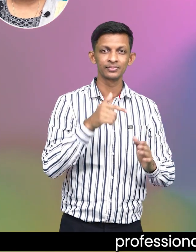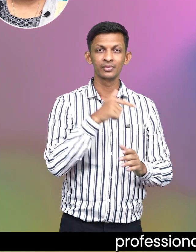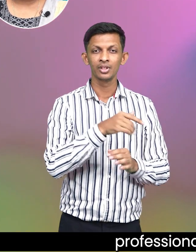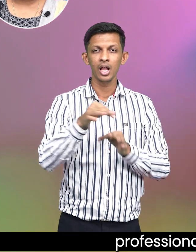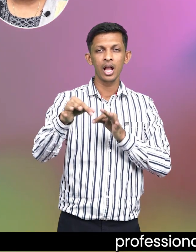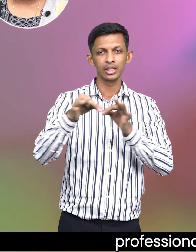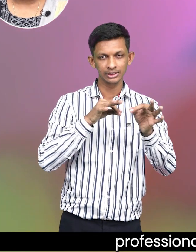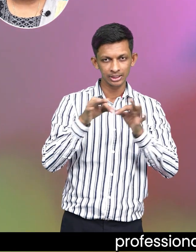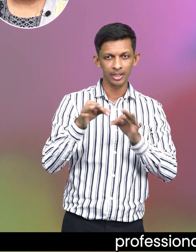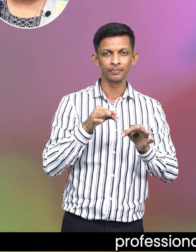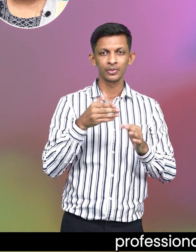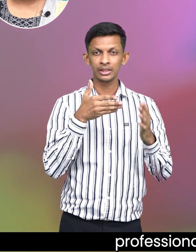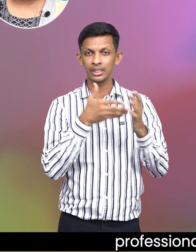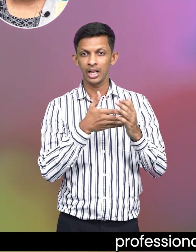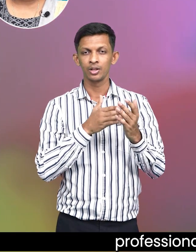type.